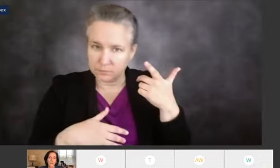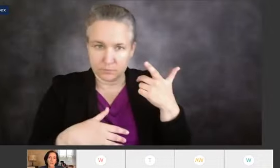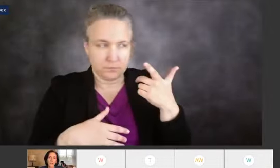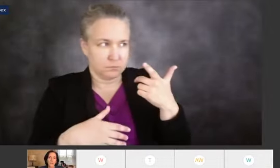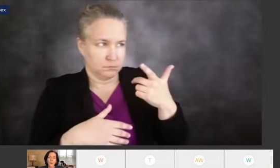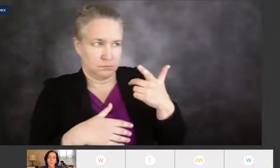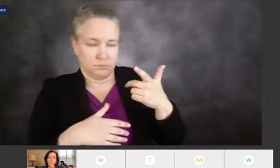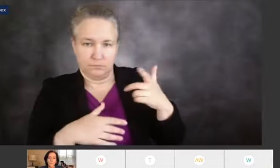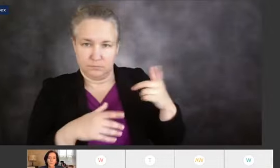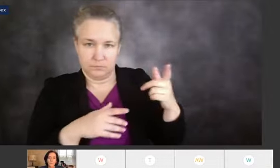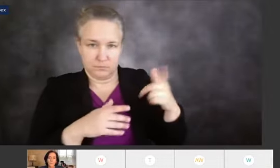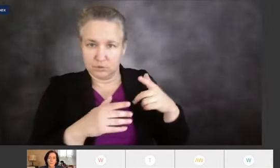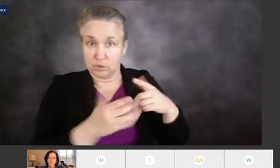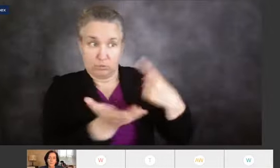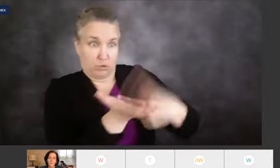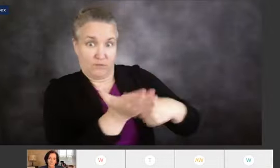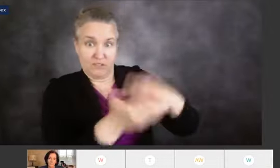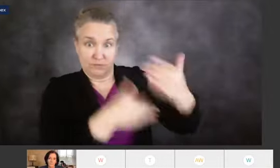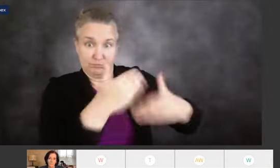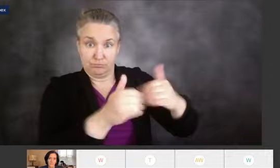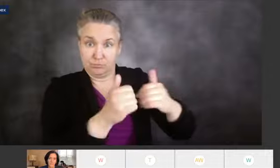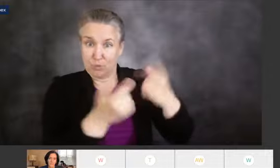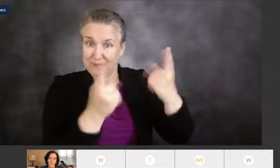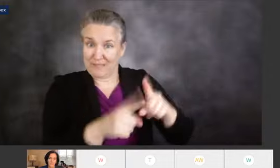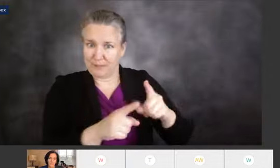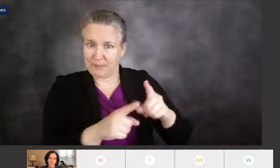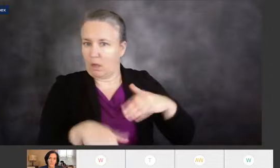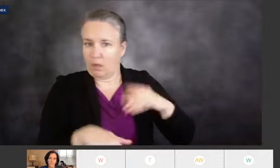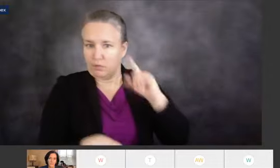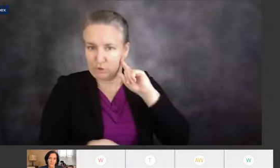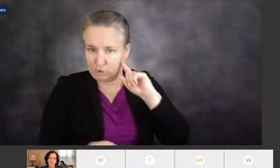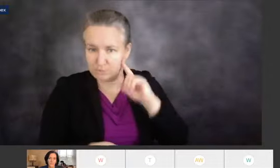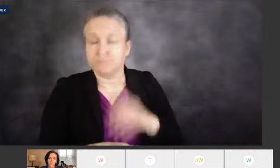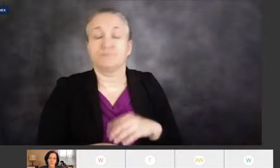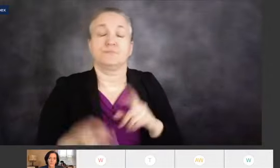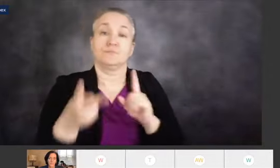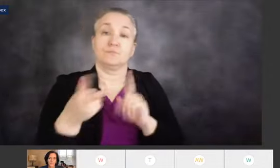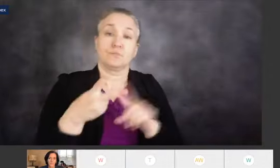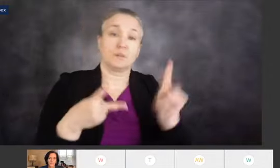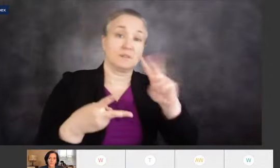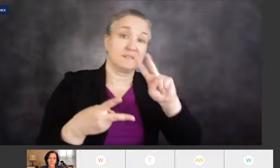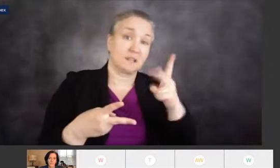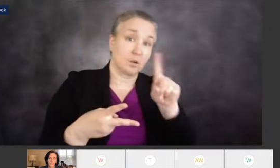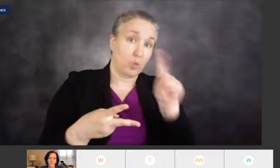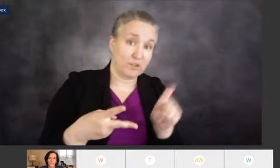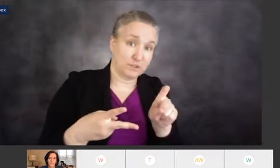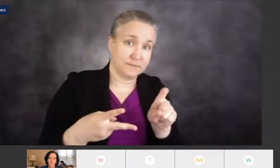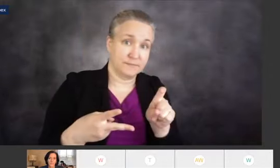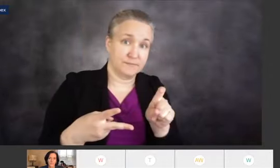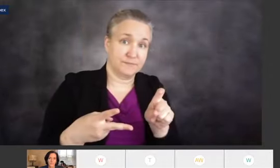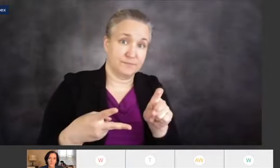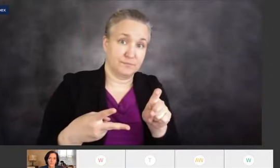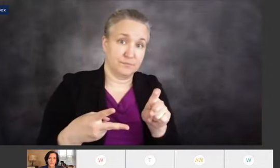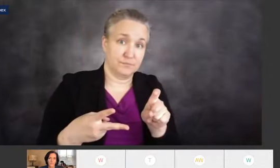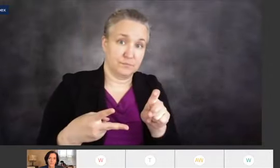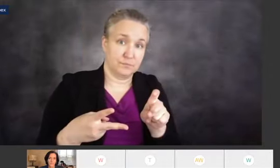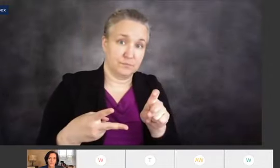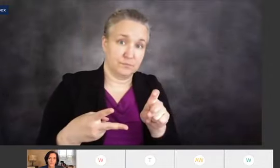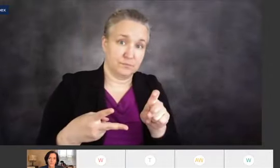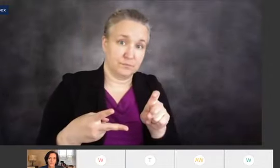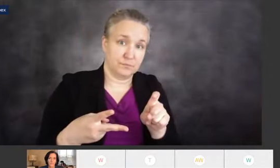that conversation is going. Mm-hmm. The second question is, has there been any student to teacher or